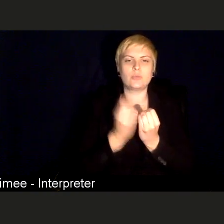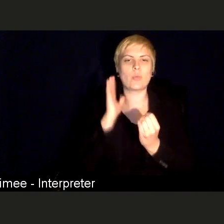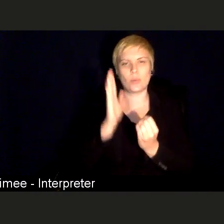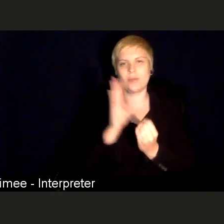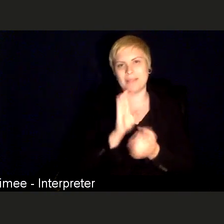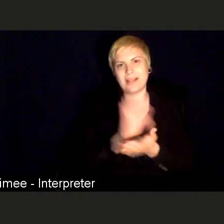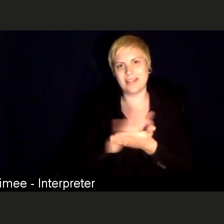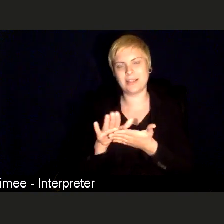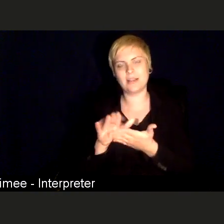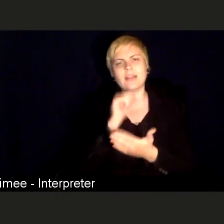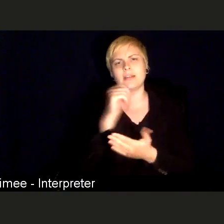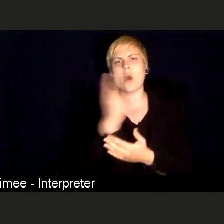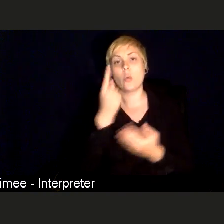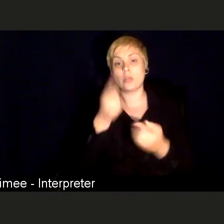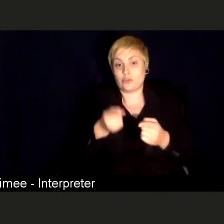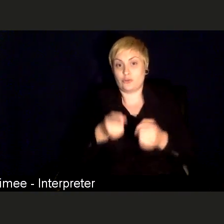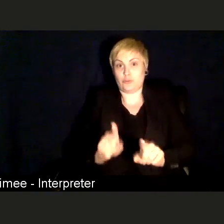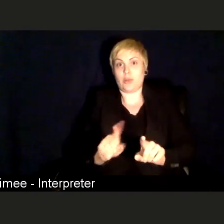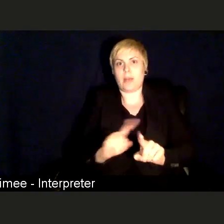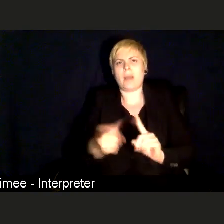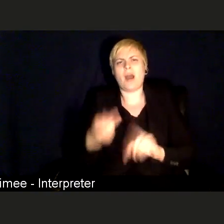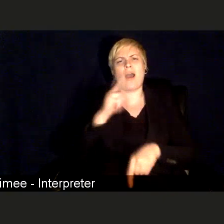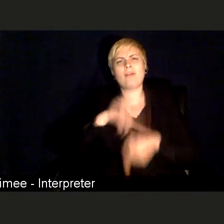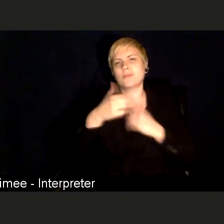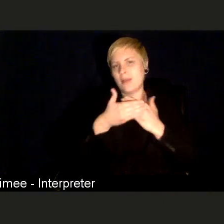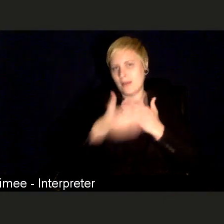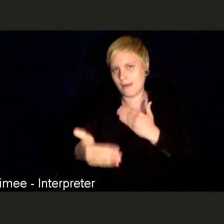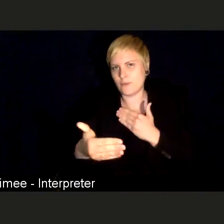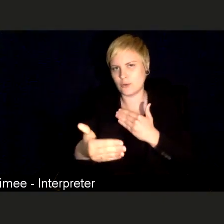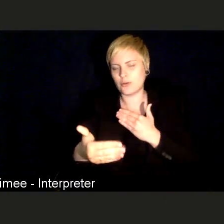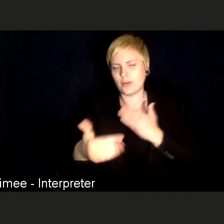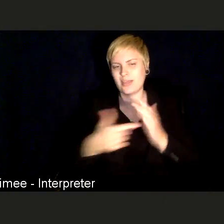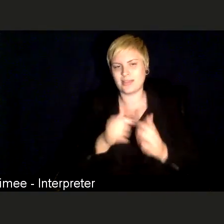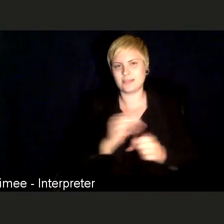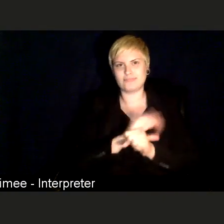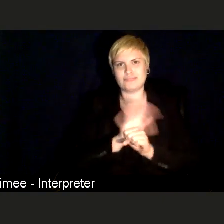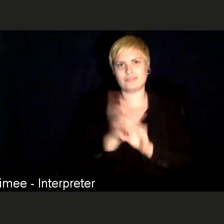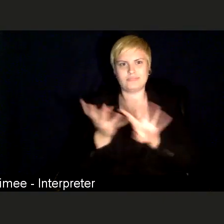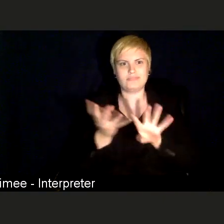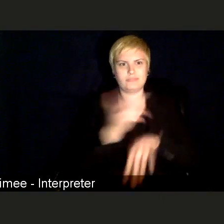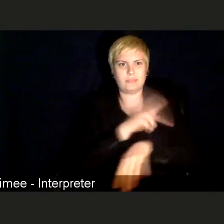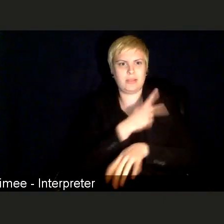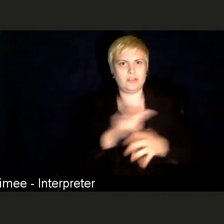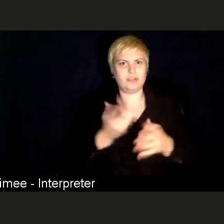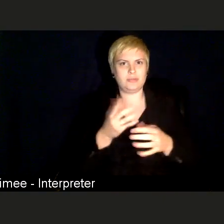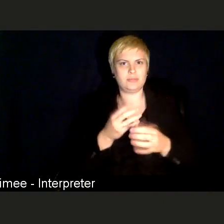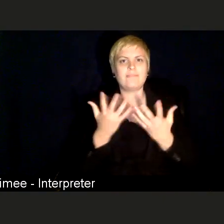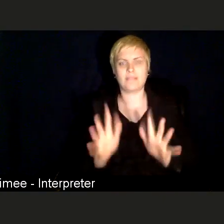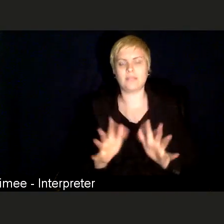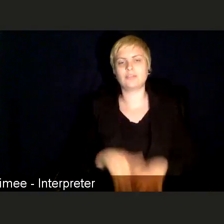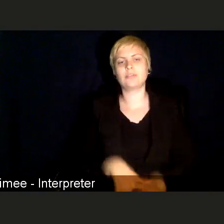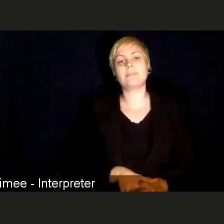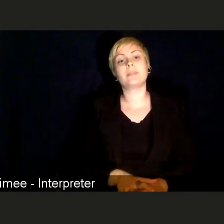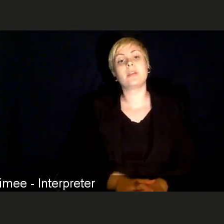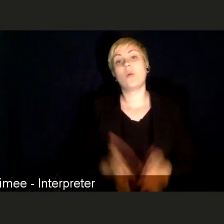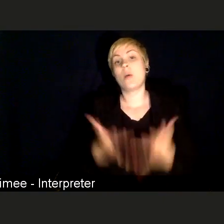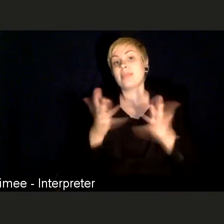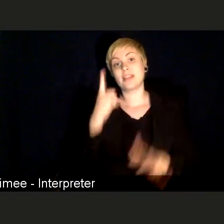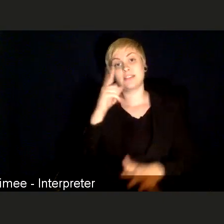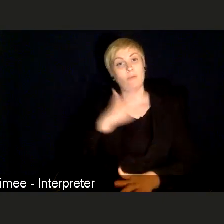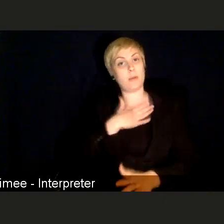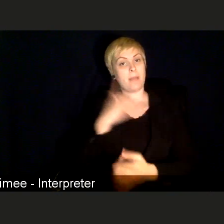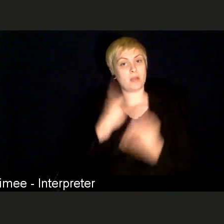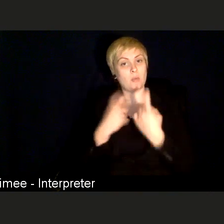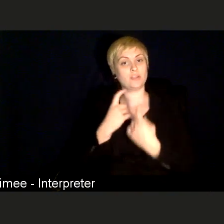only during, but of course after we are done with this surge. That's it for my questions, and now it's my